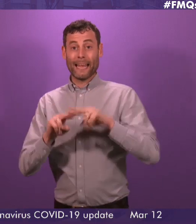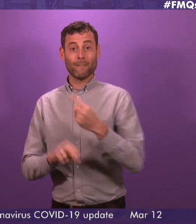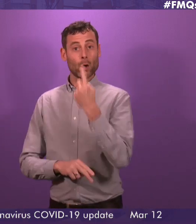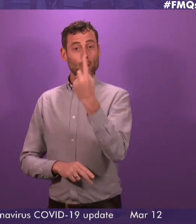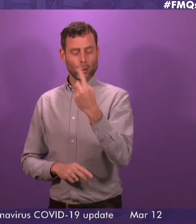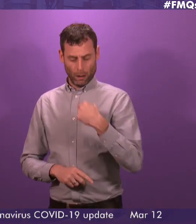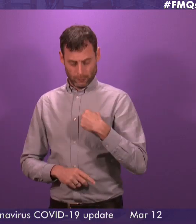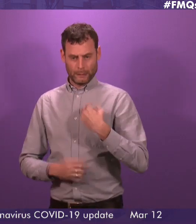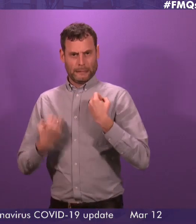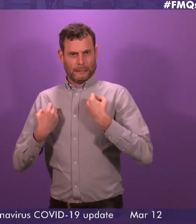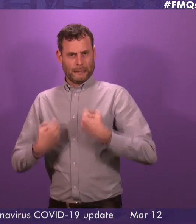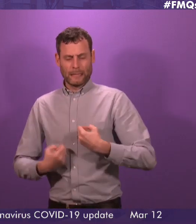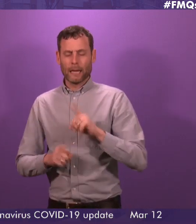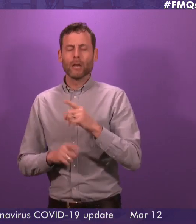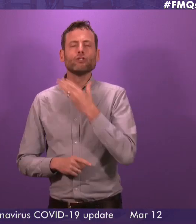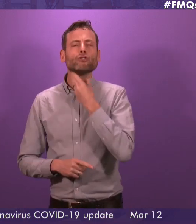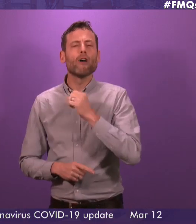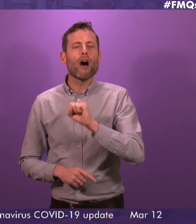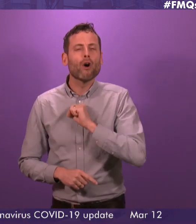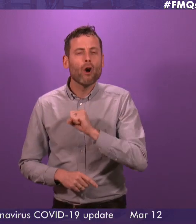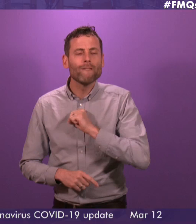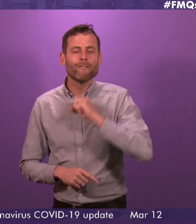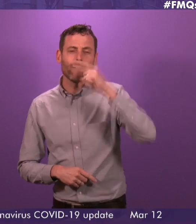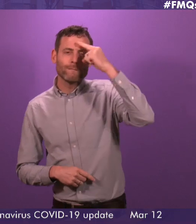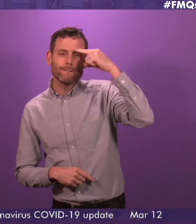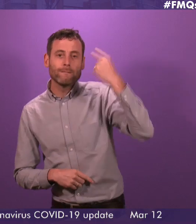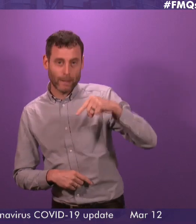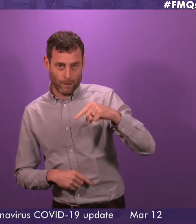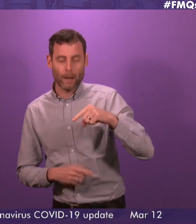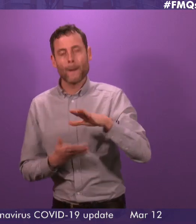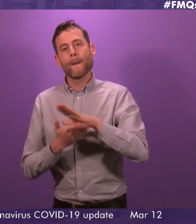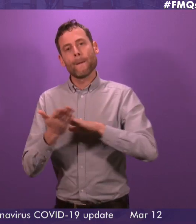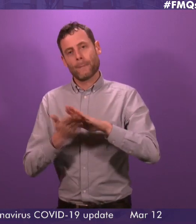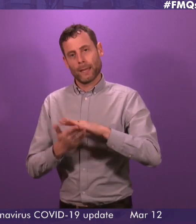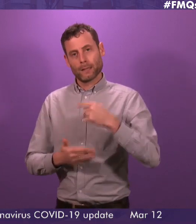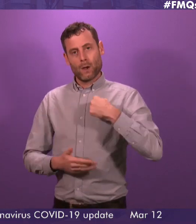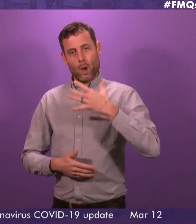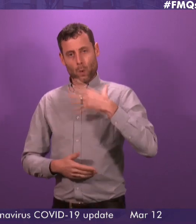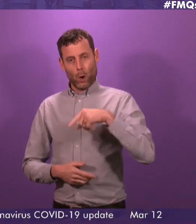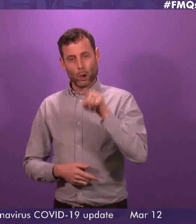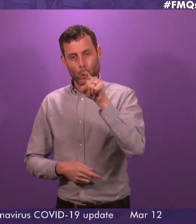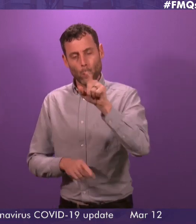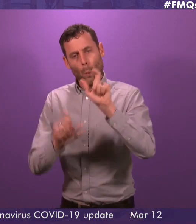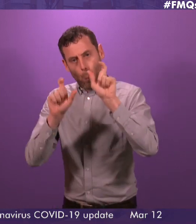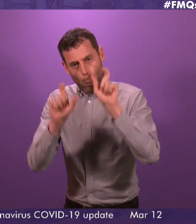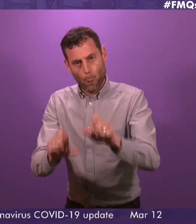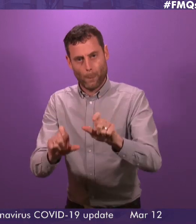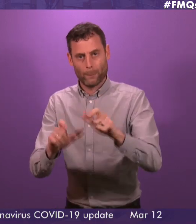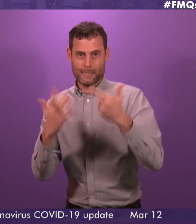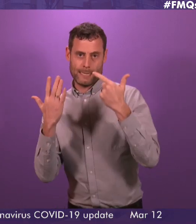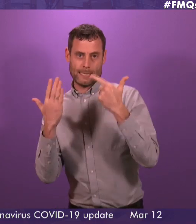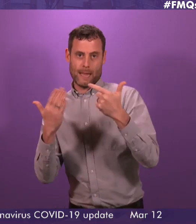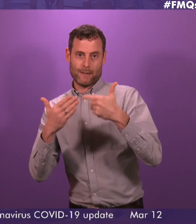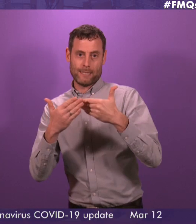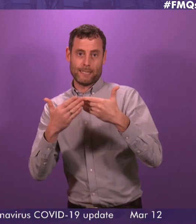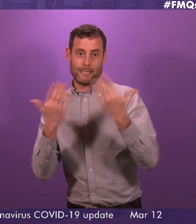a persistent dry cough and a fever, then we are asking you to stay at home for 7 days. You do